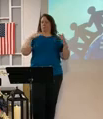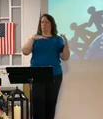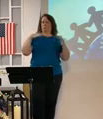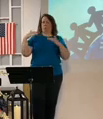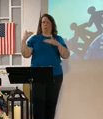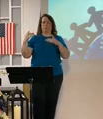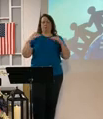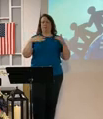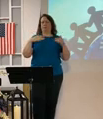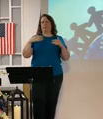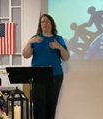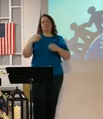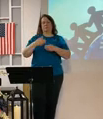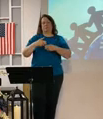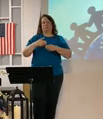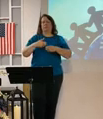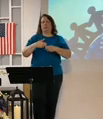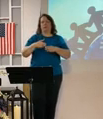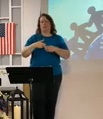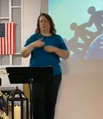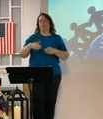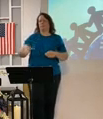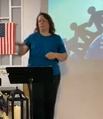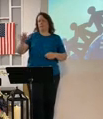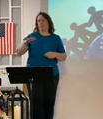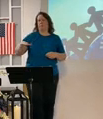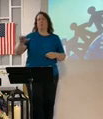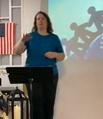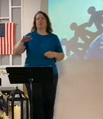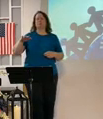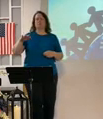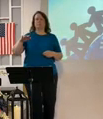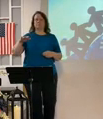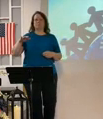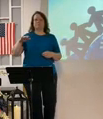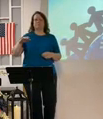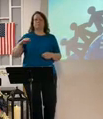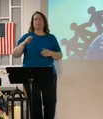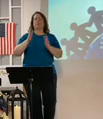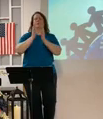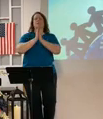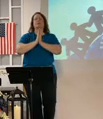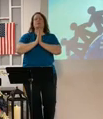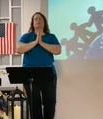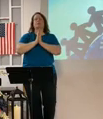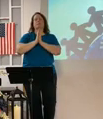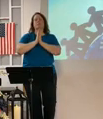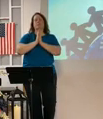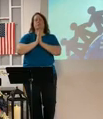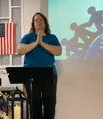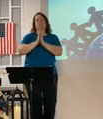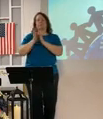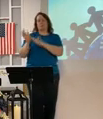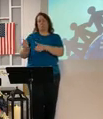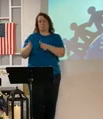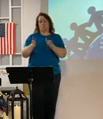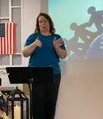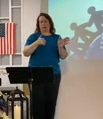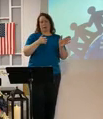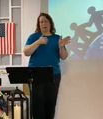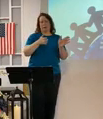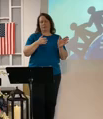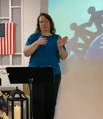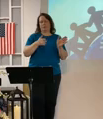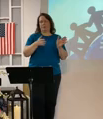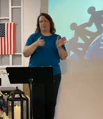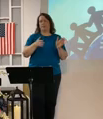the Czech Republic and in surrounding countries, including Ukraine. So pray for me as I prepare to go, as I have a lot